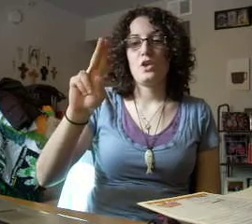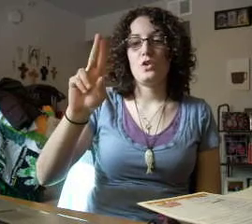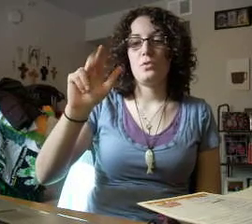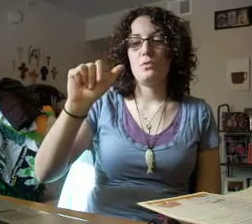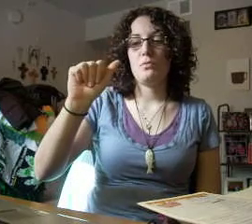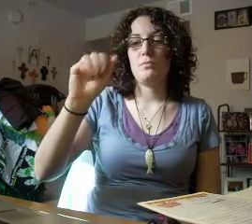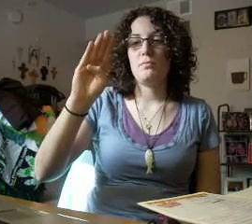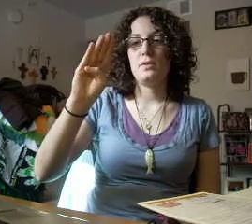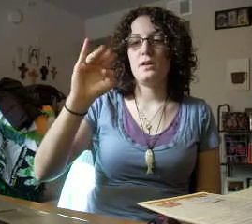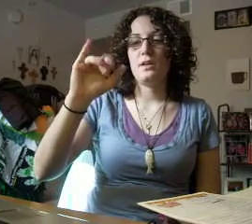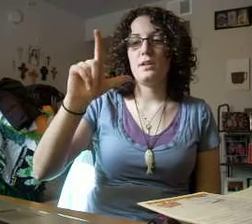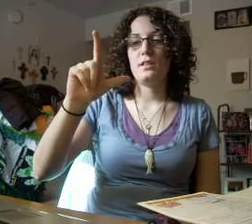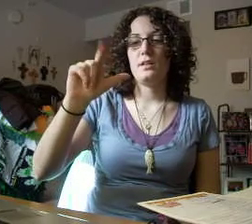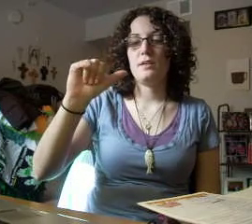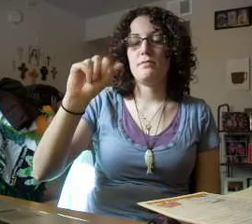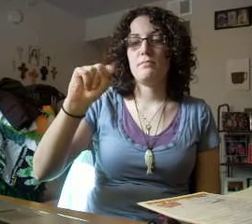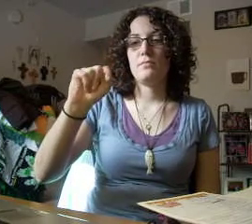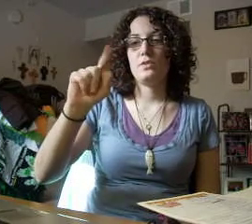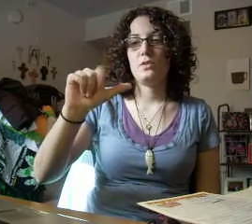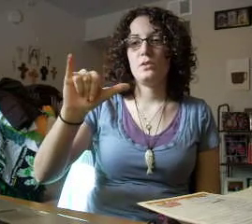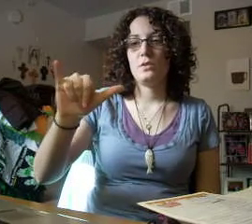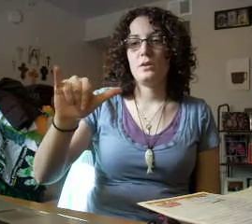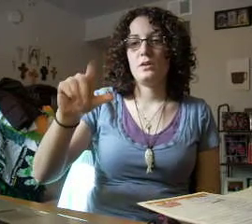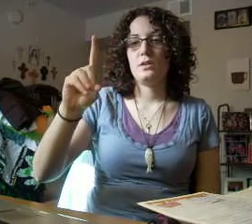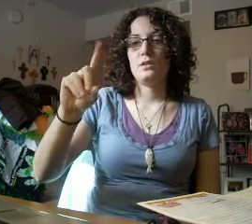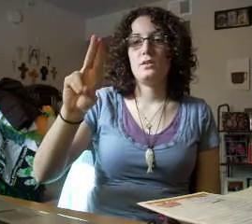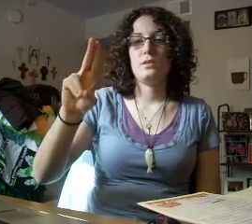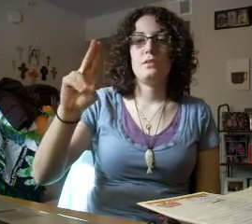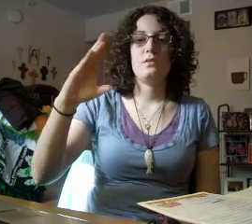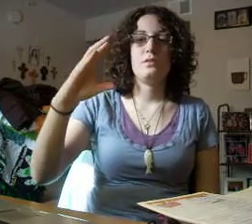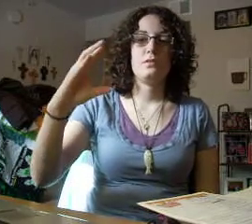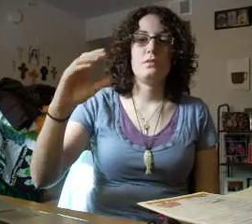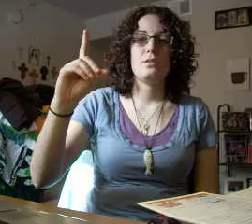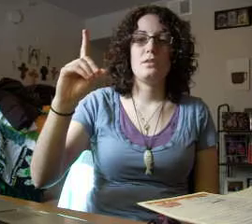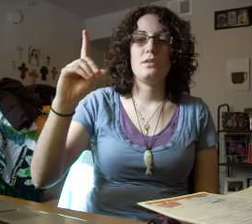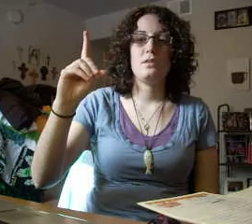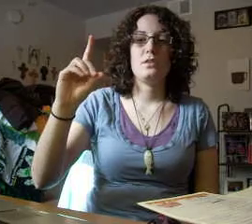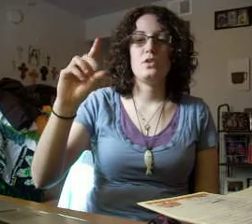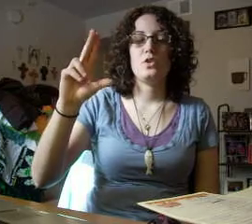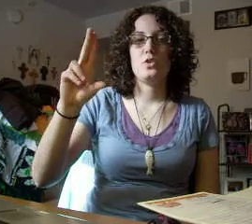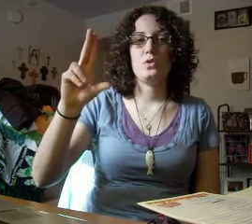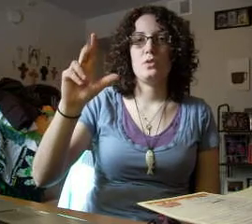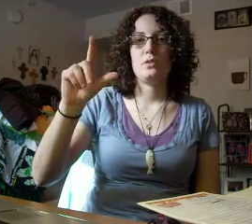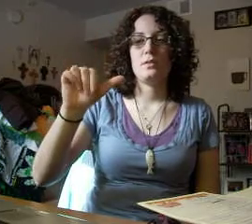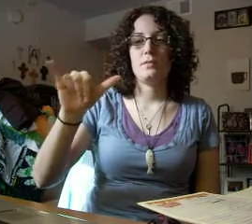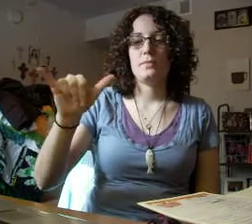All of those are physical properties because they can all be observed without changing the material into something else.